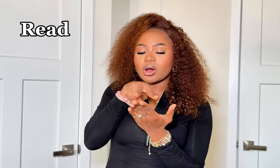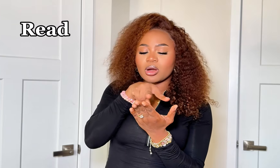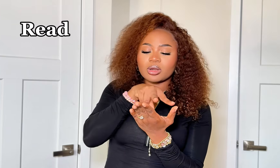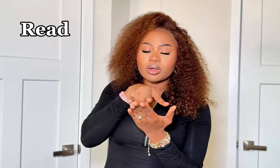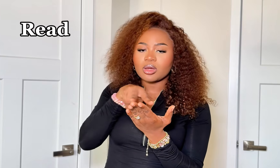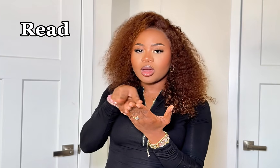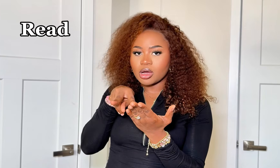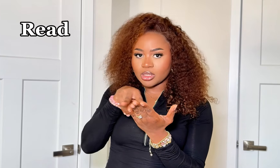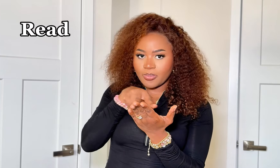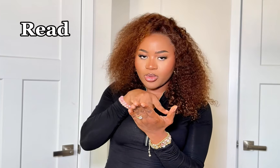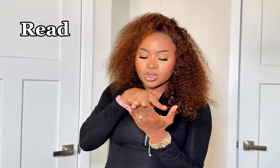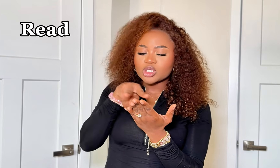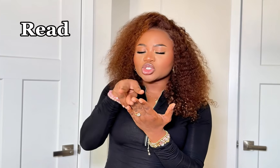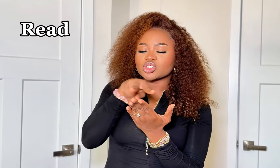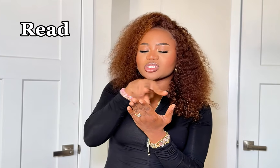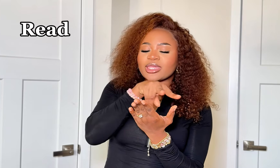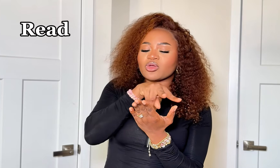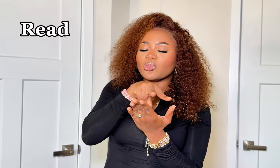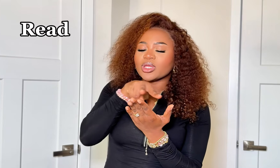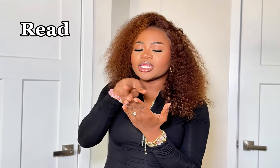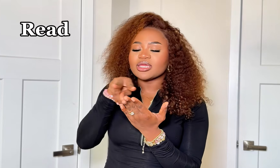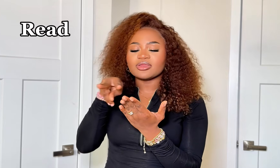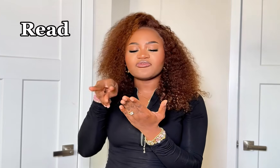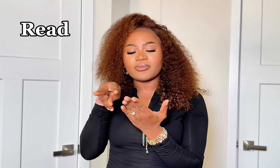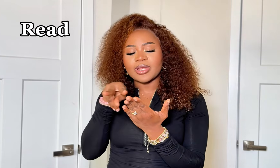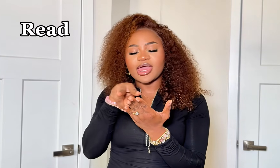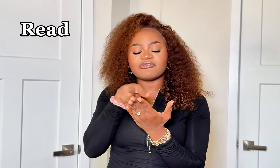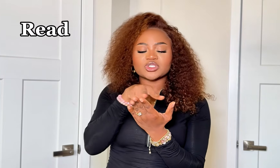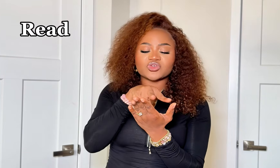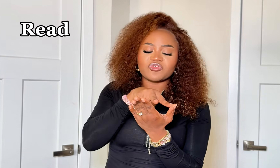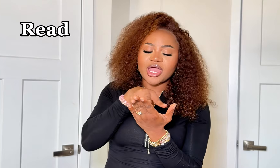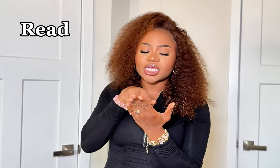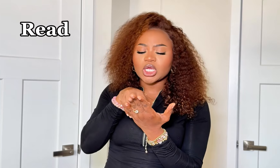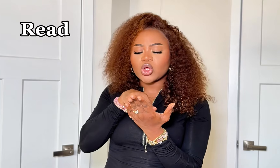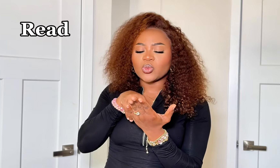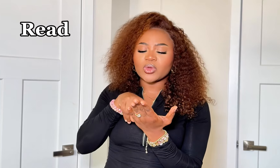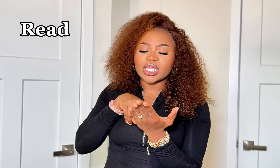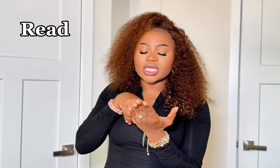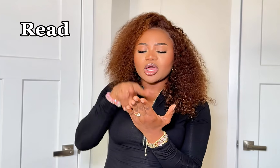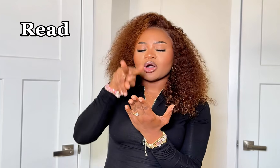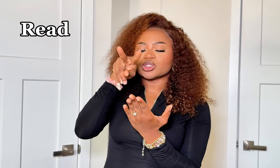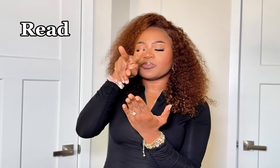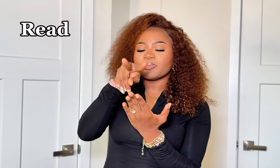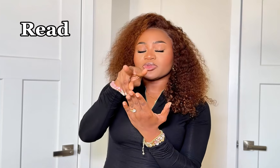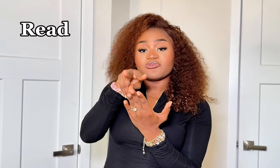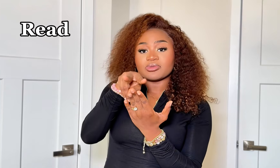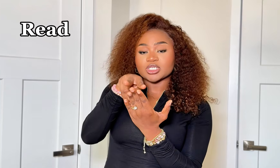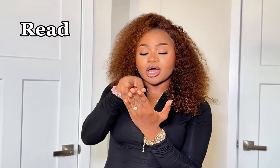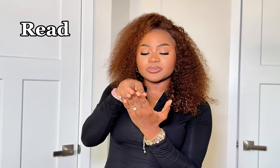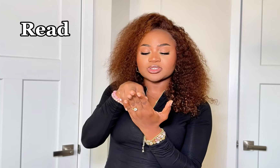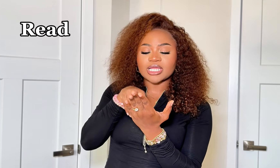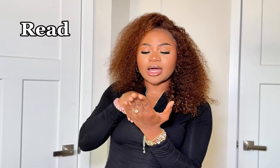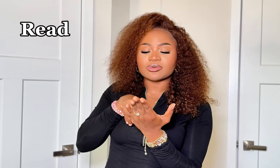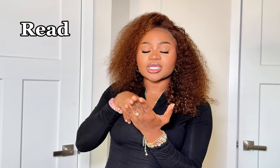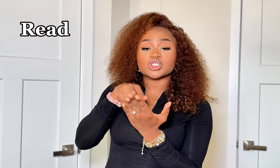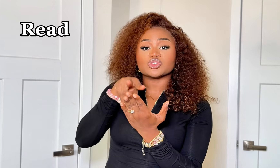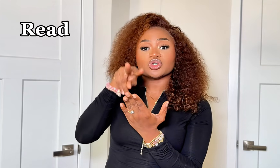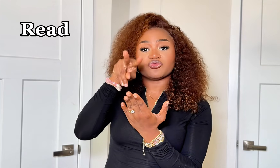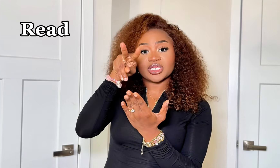swirl on the book to show like you're reading from left to right. Read. Or some people do from top to down. That shows you're reading the